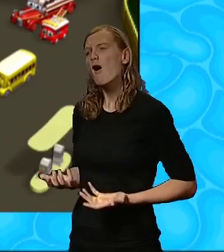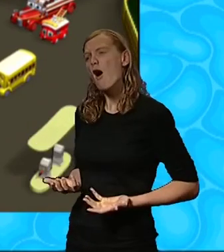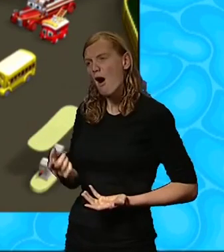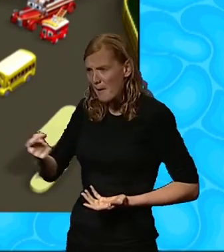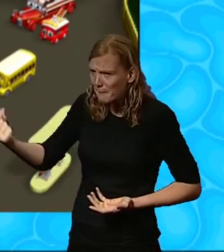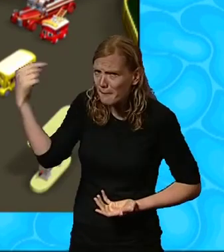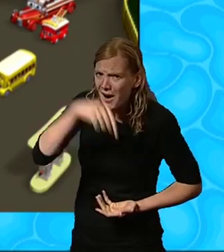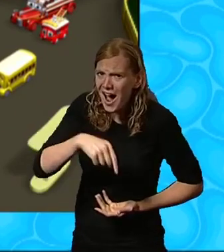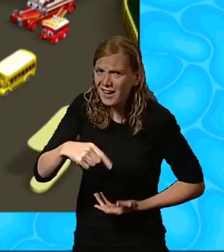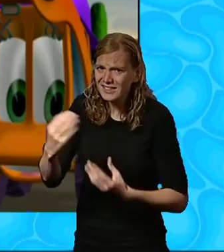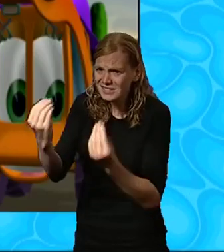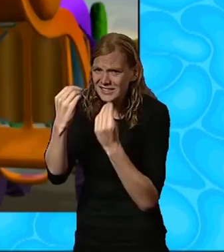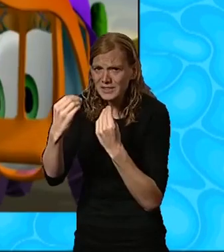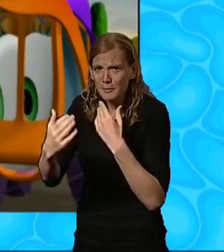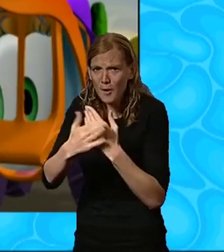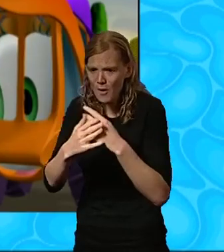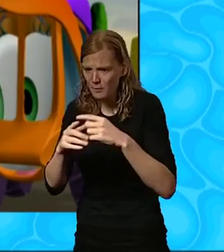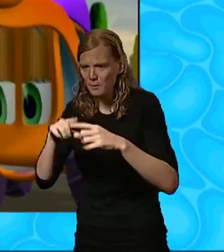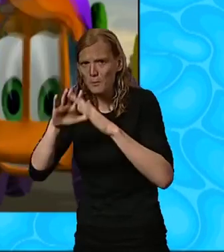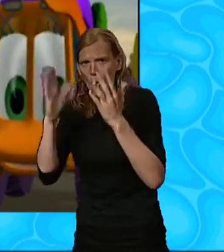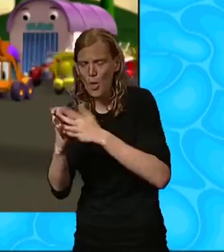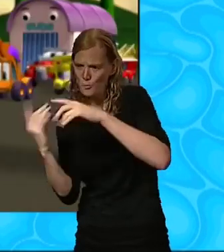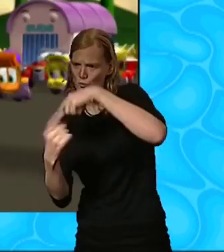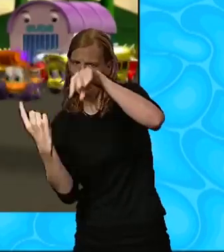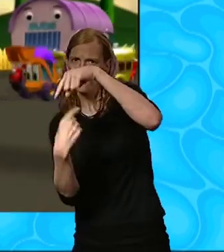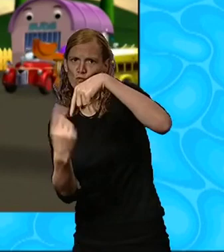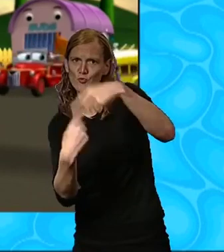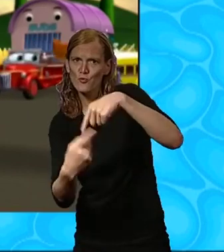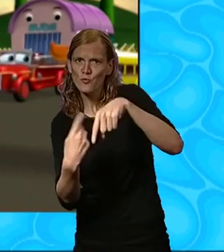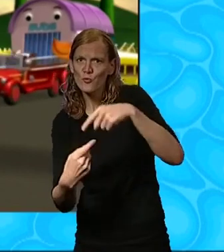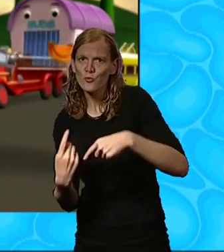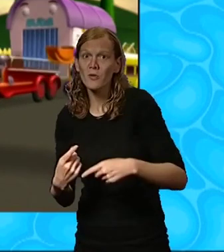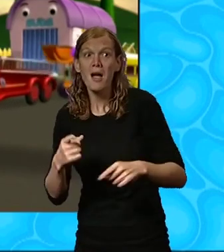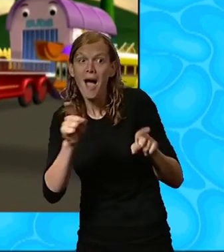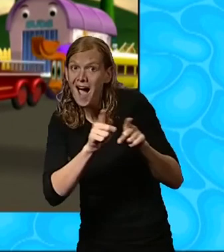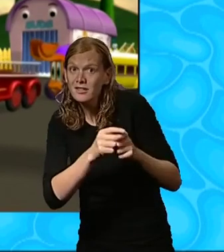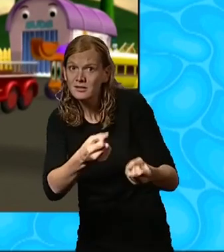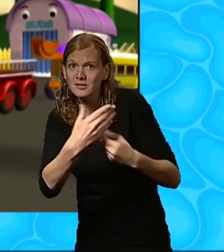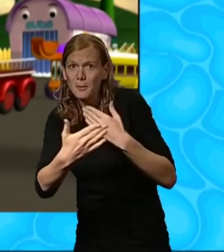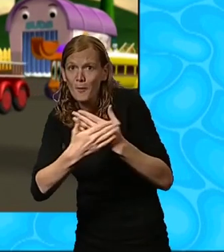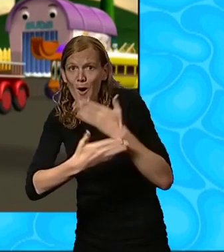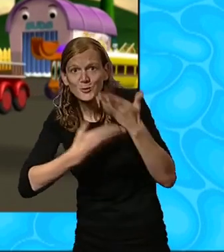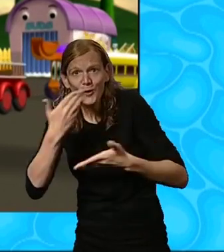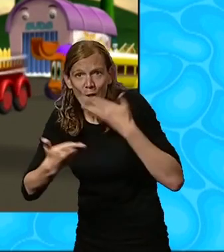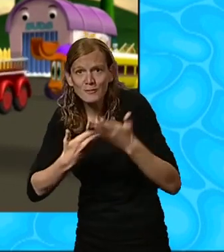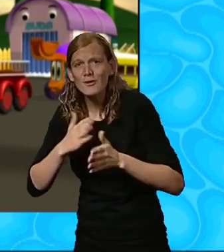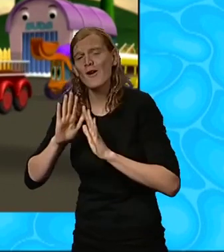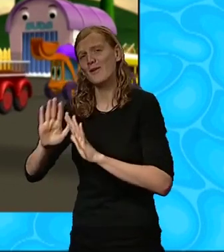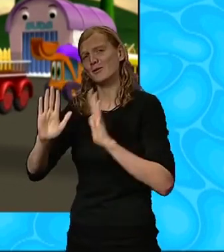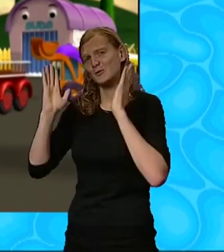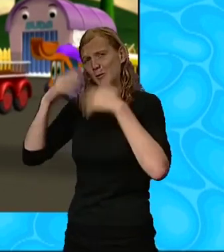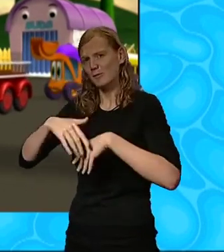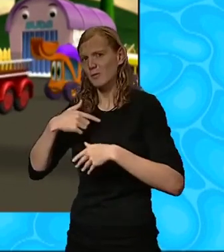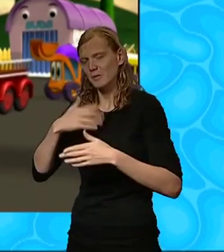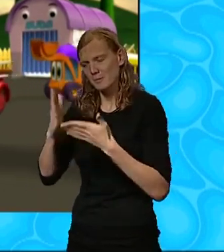Super Talk spin throw. And tell some more stories. Don't worry, trucks. I'll make sure your new old friend visits